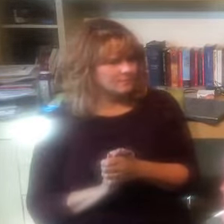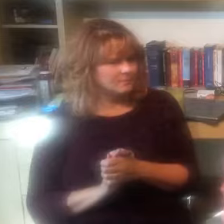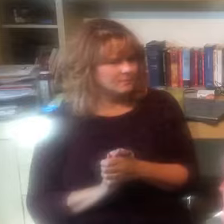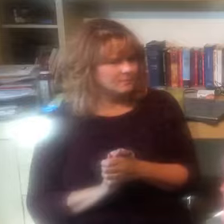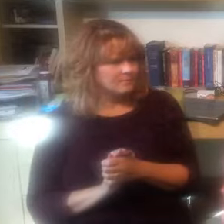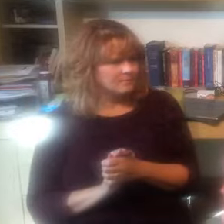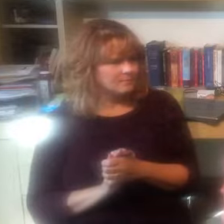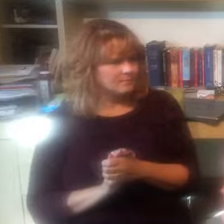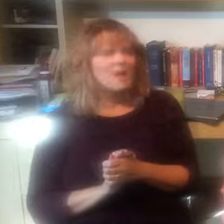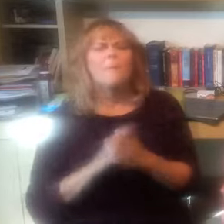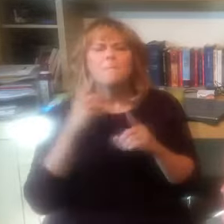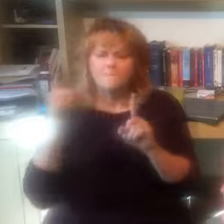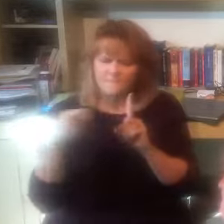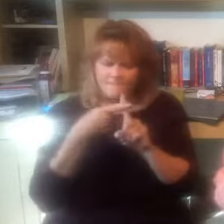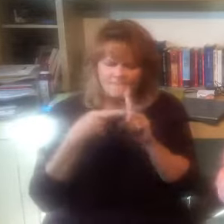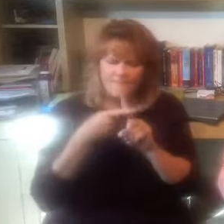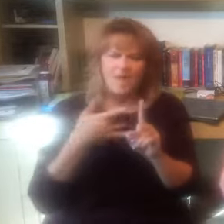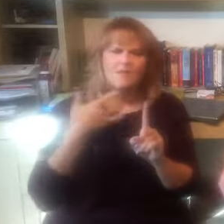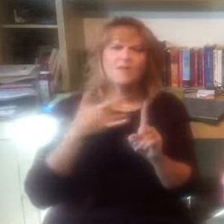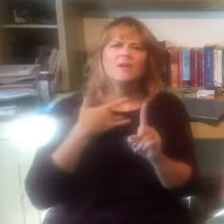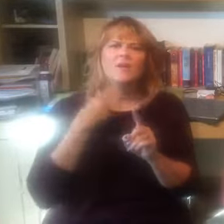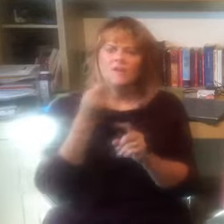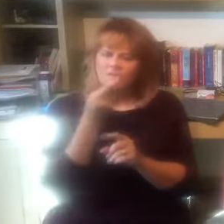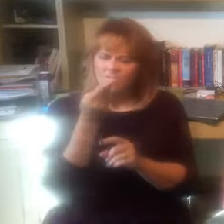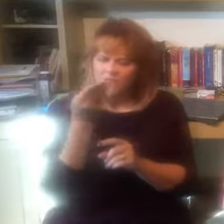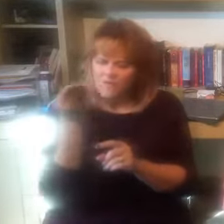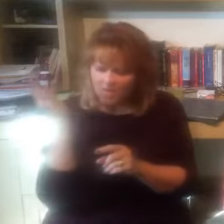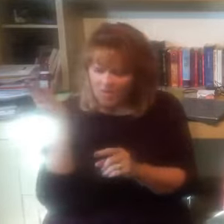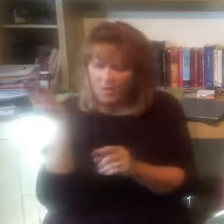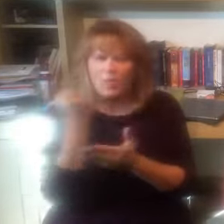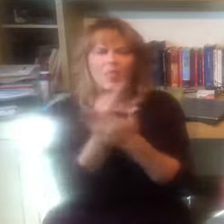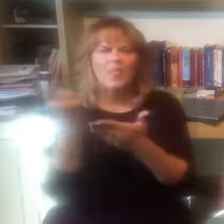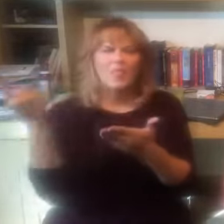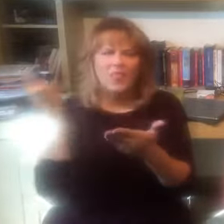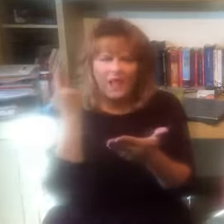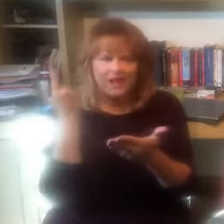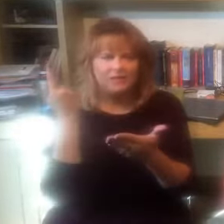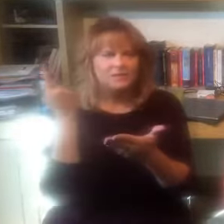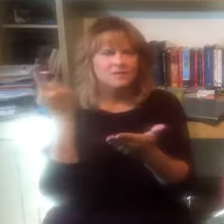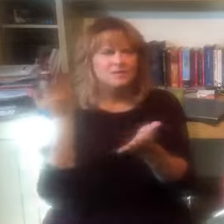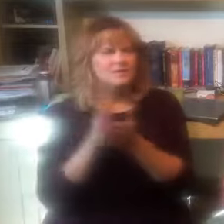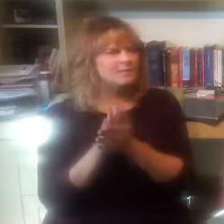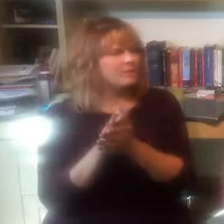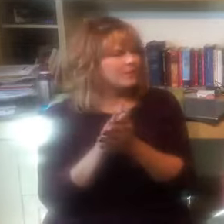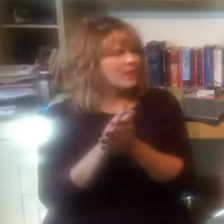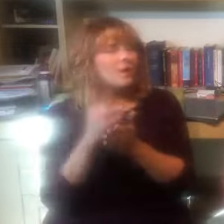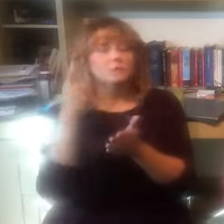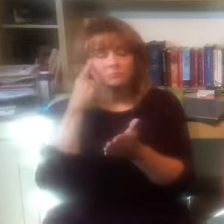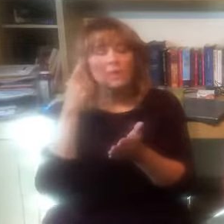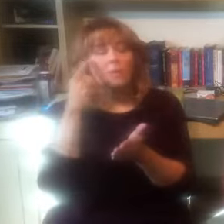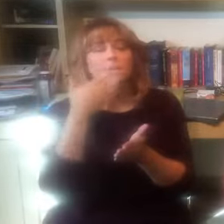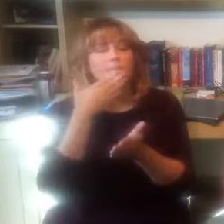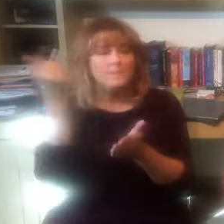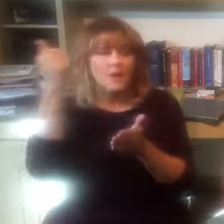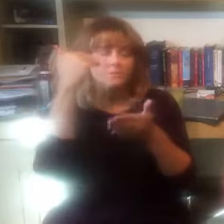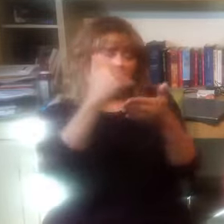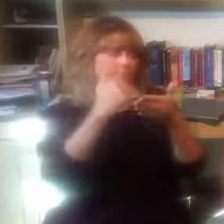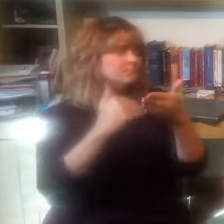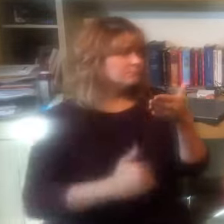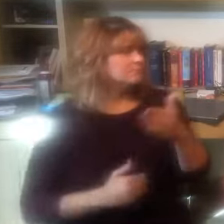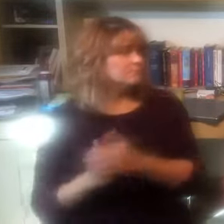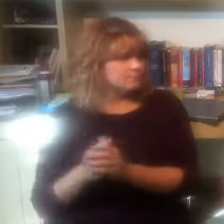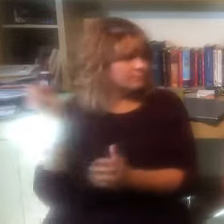It's been very positive. Some of them, we got some comments last week that they thought last week was the best lesson that